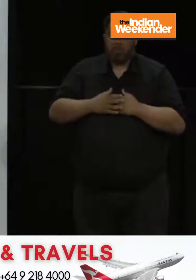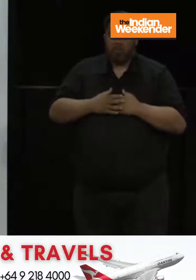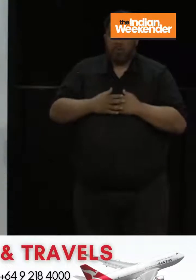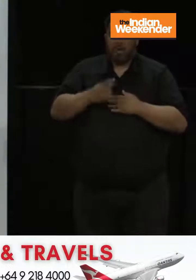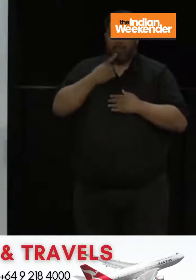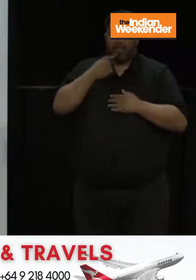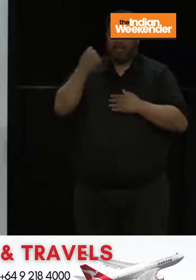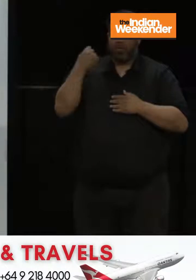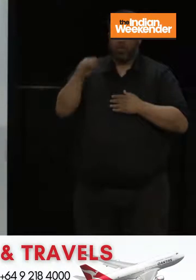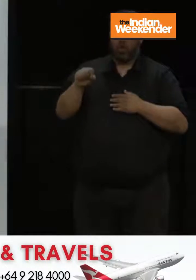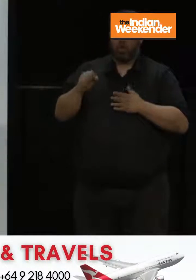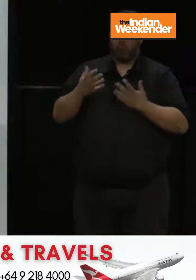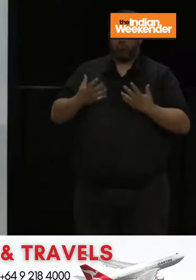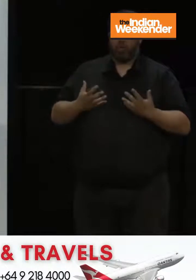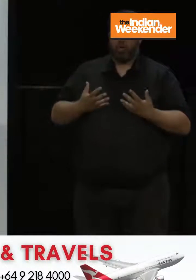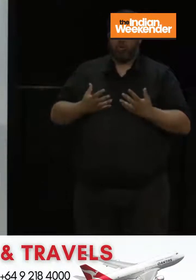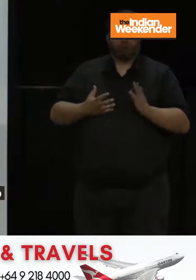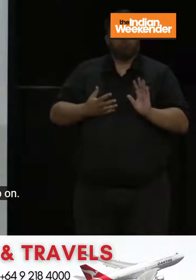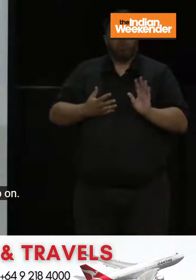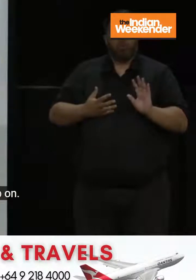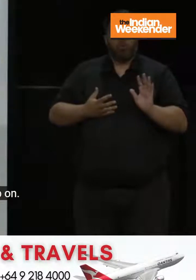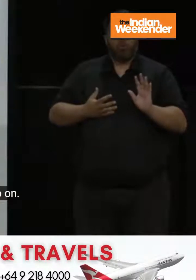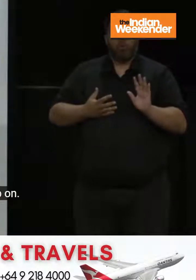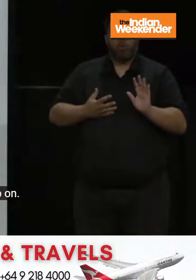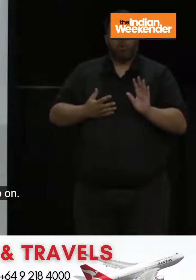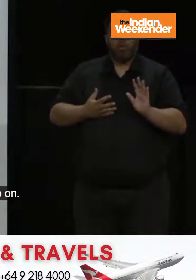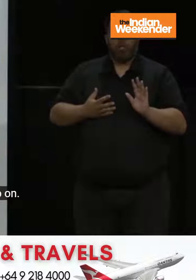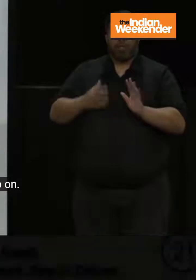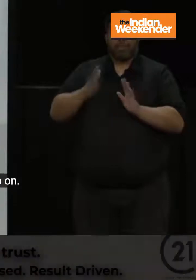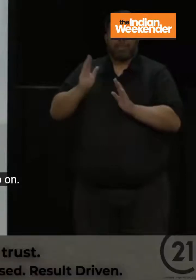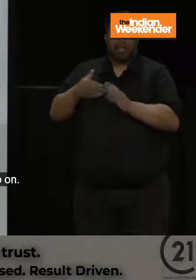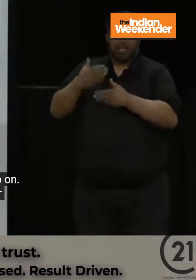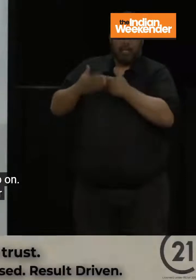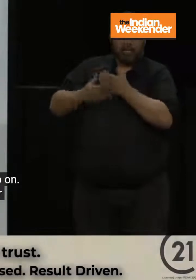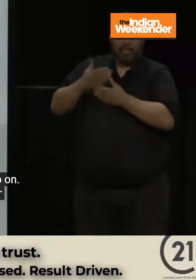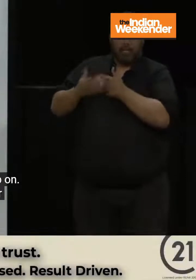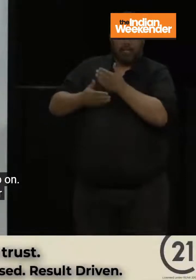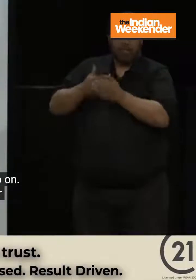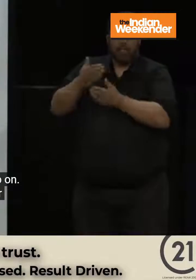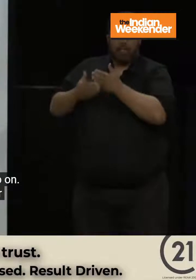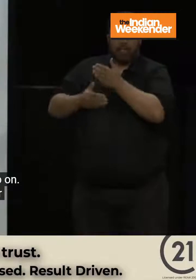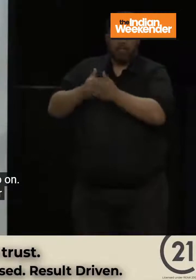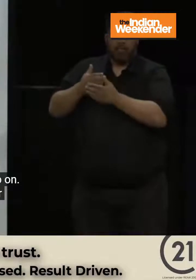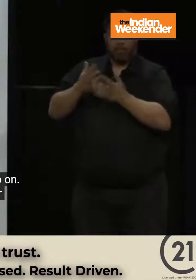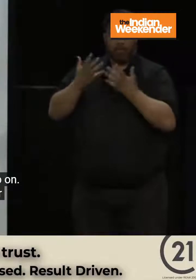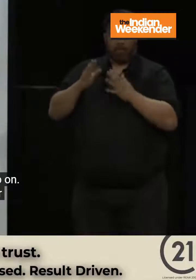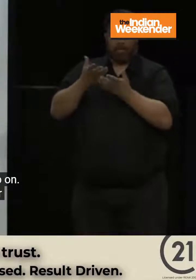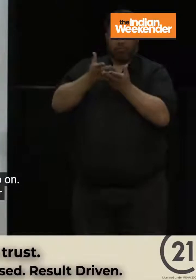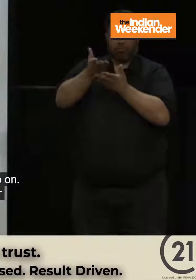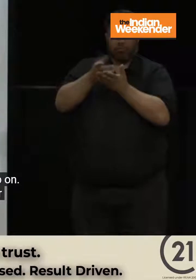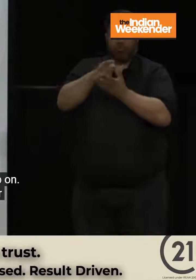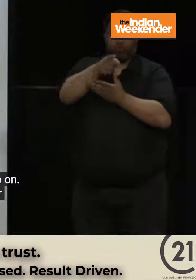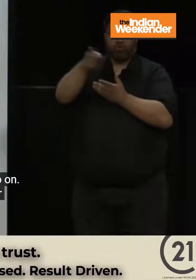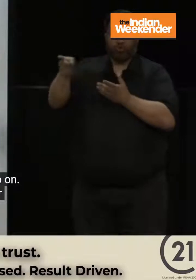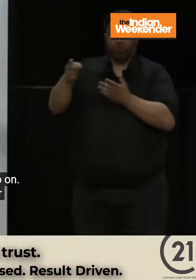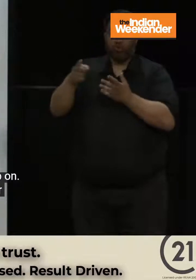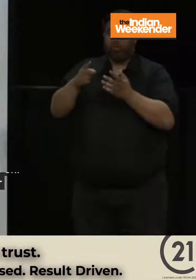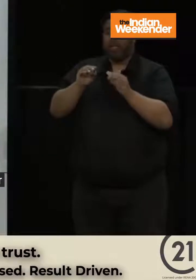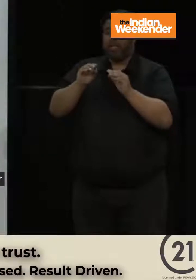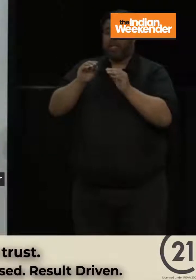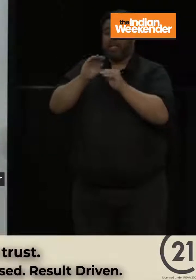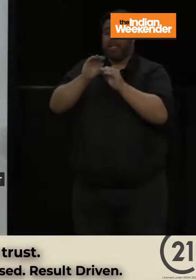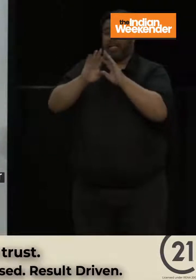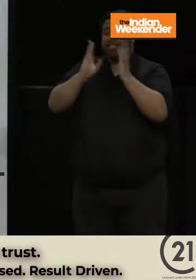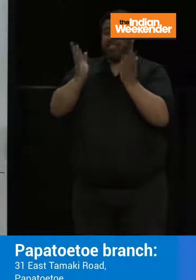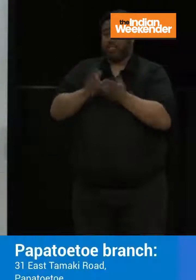ruling anything in or out at that point, but it's a live conversation. We've been having that conversation with the international education sector for a